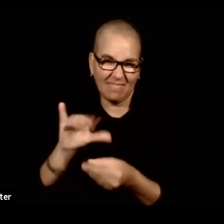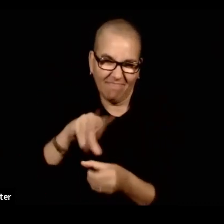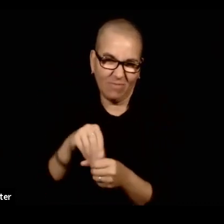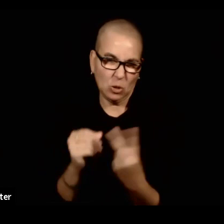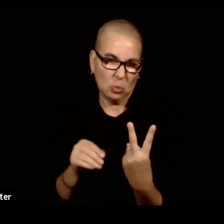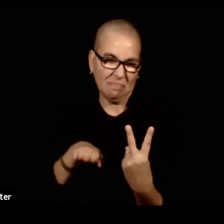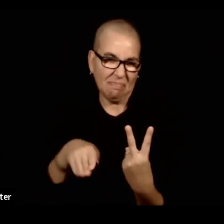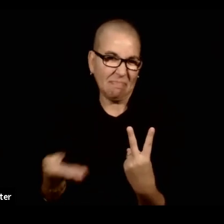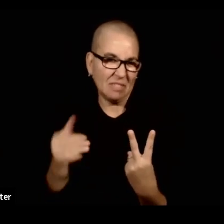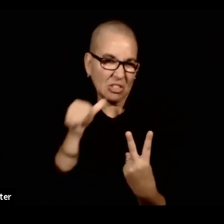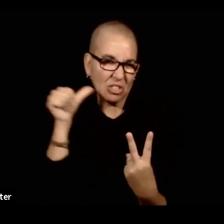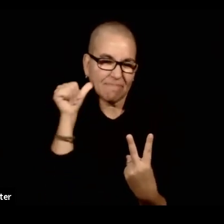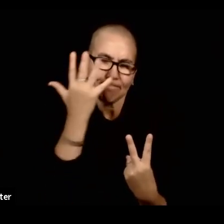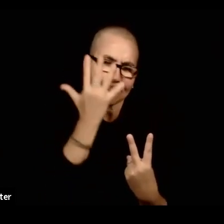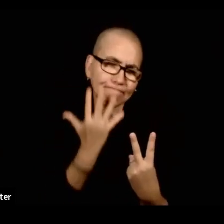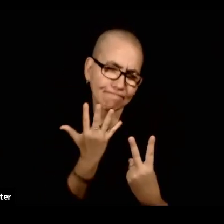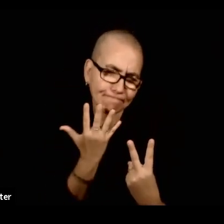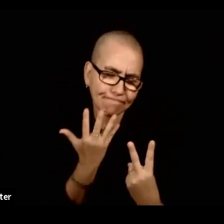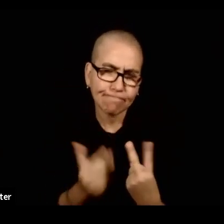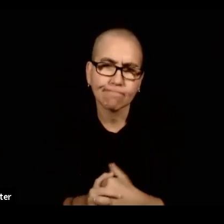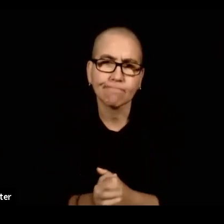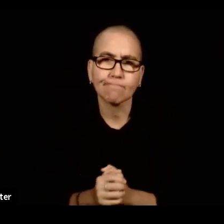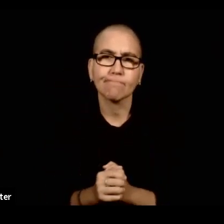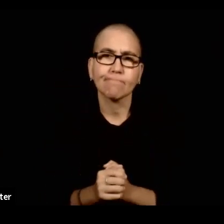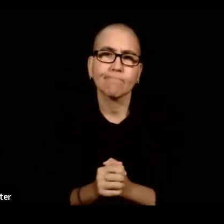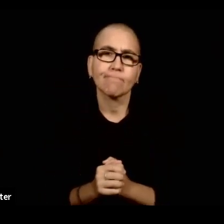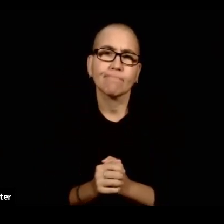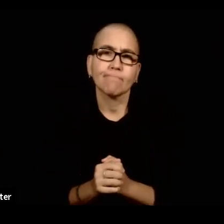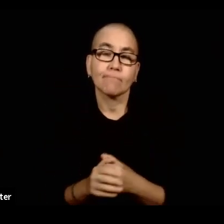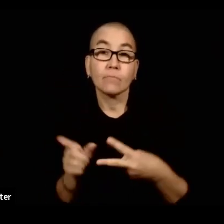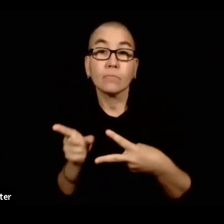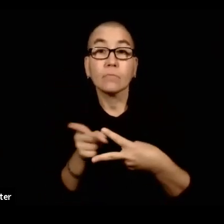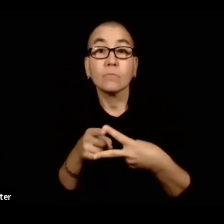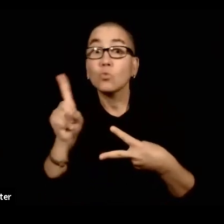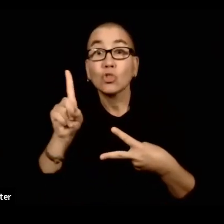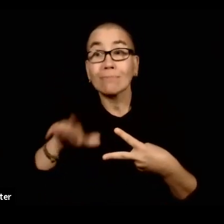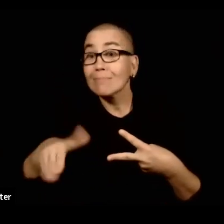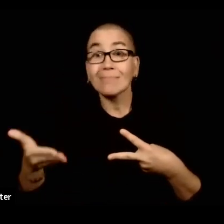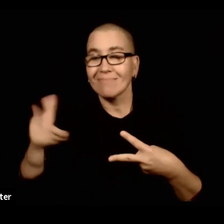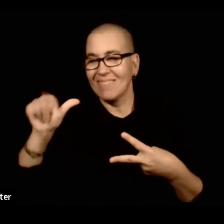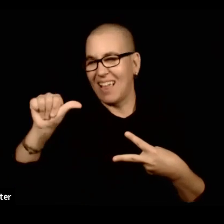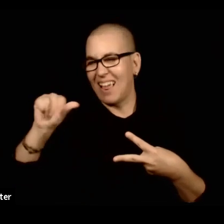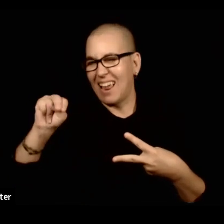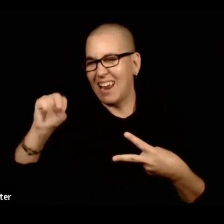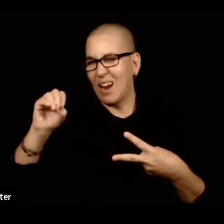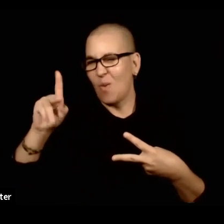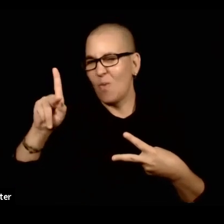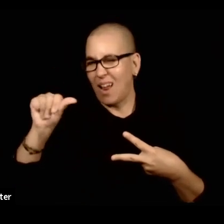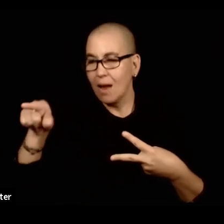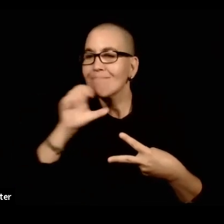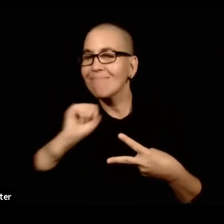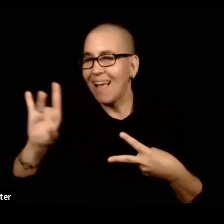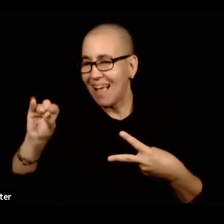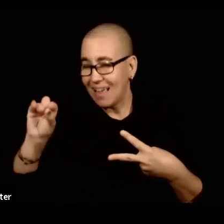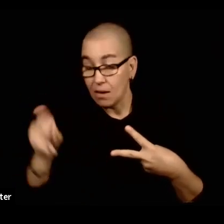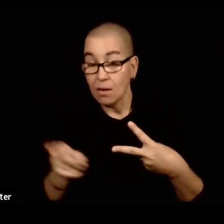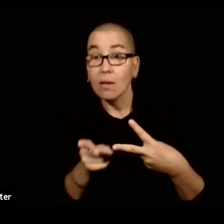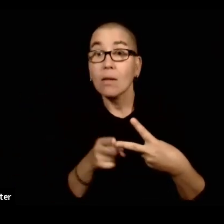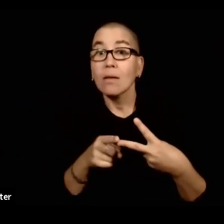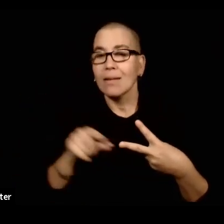Yesterday's deaths were 1 each from Anoka and Dakota counties, 1 person in their 80s and 1 in their 70s. Neither was a long-term